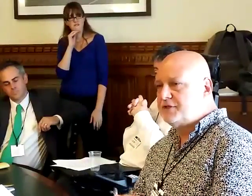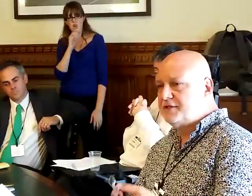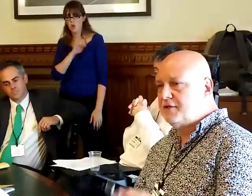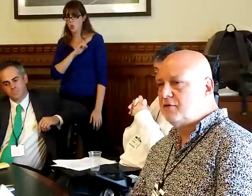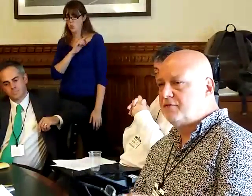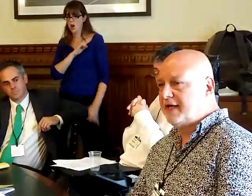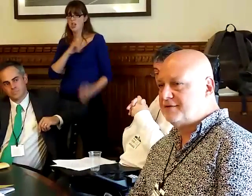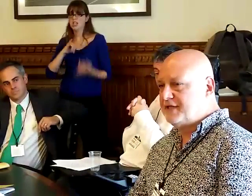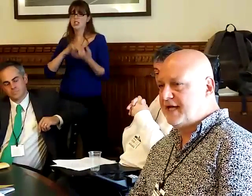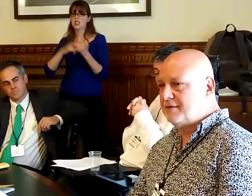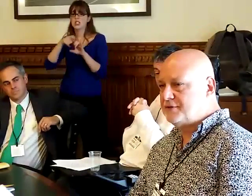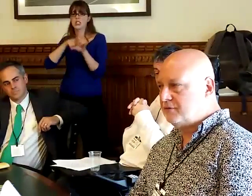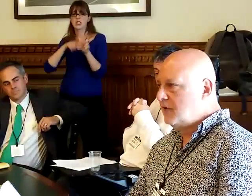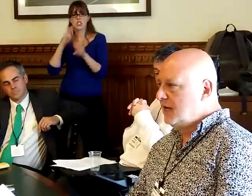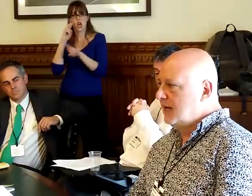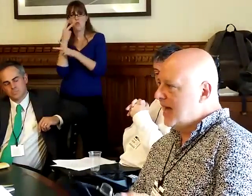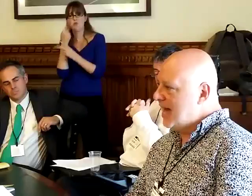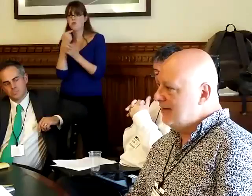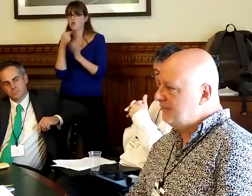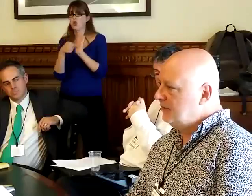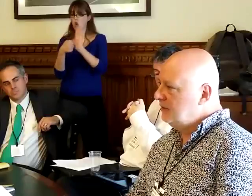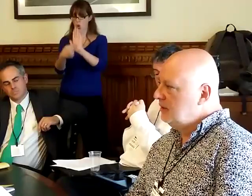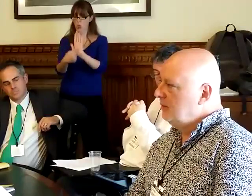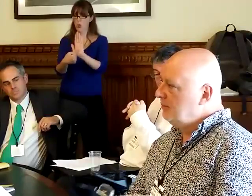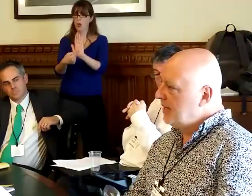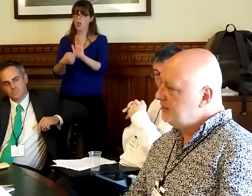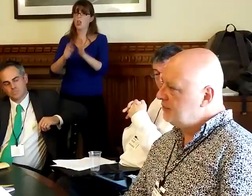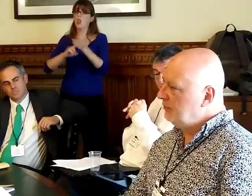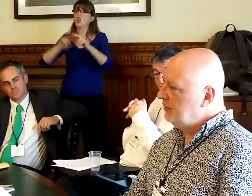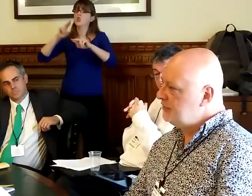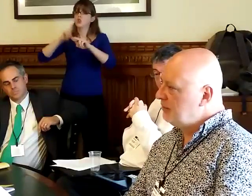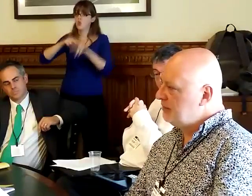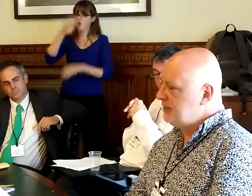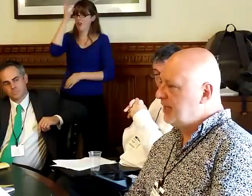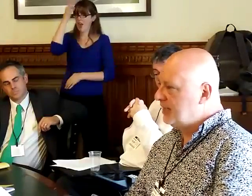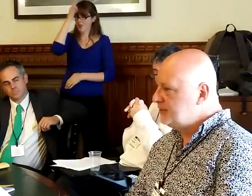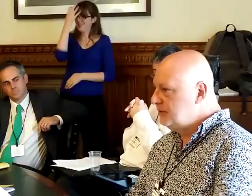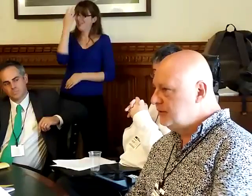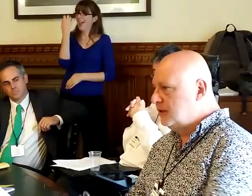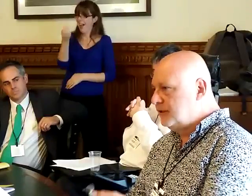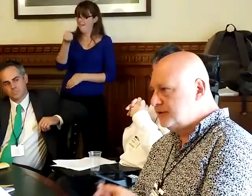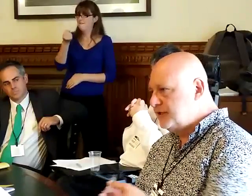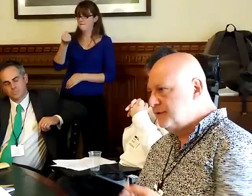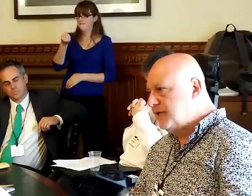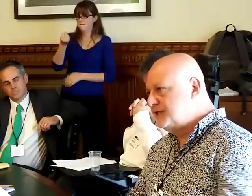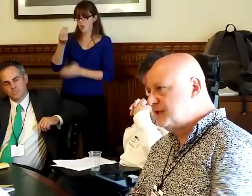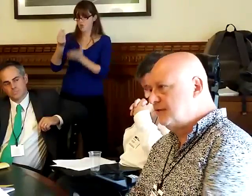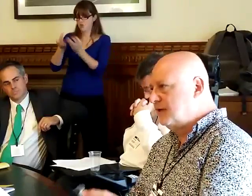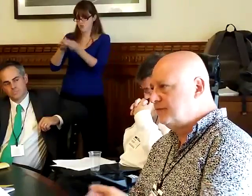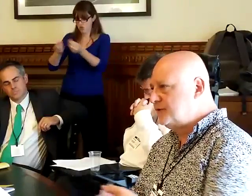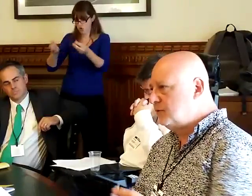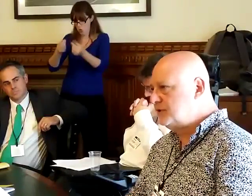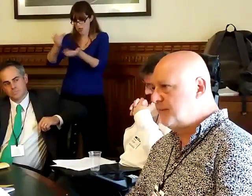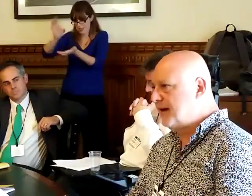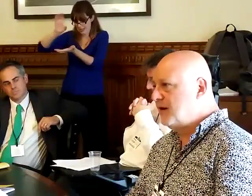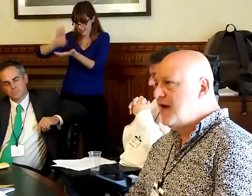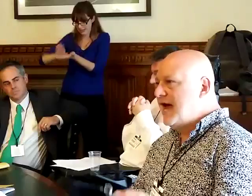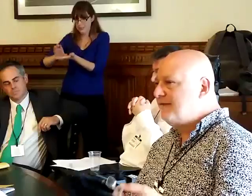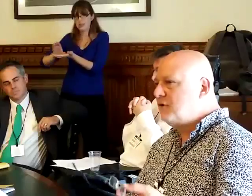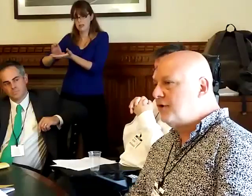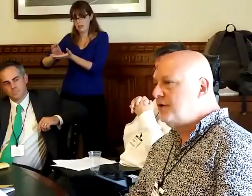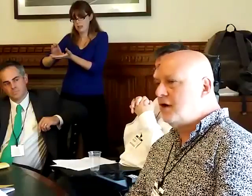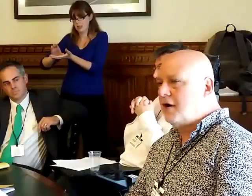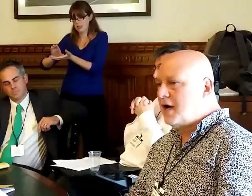available resources that Norfolk County Council have, based on the austerity cuts and the situation I've talked